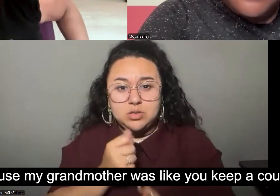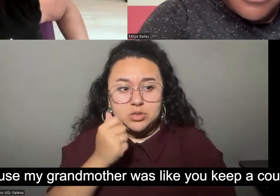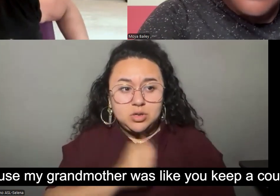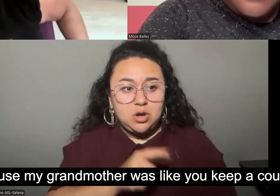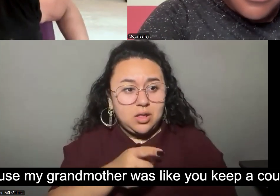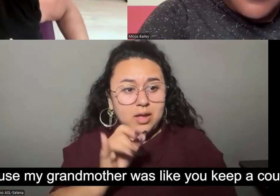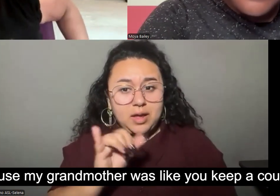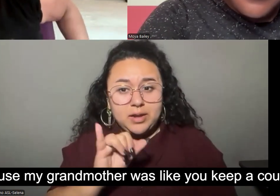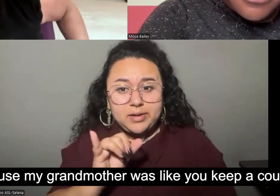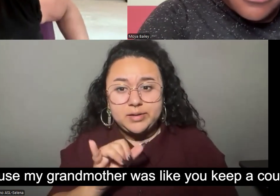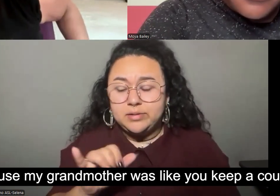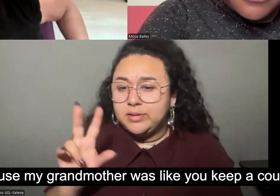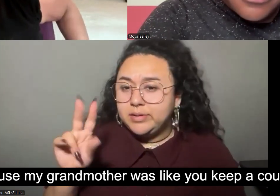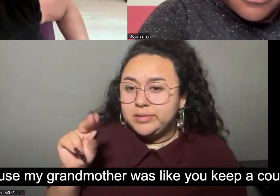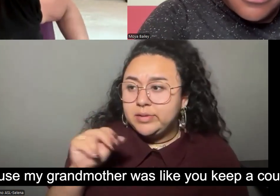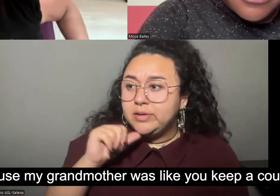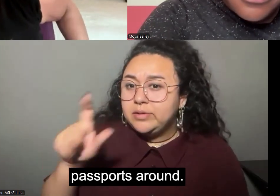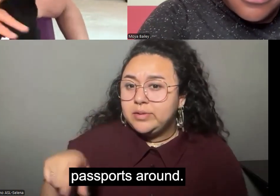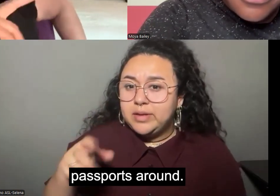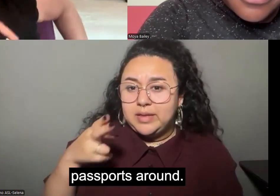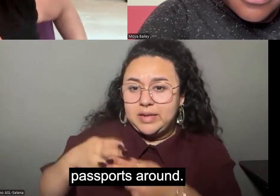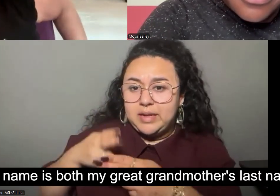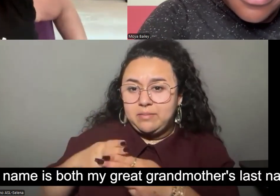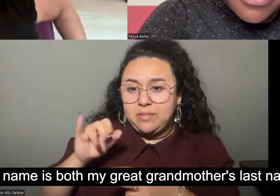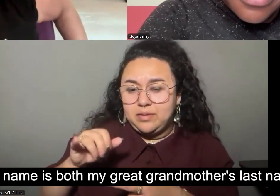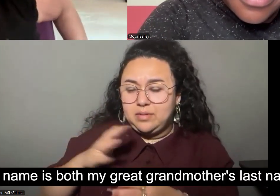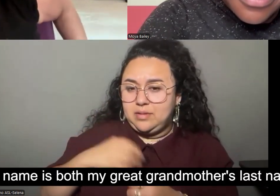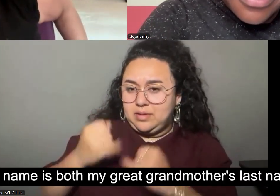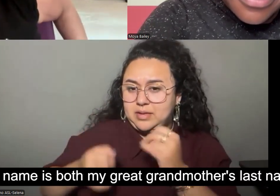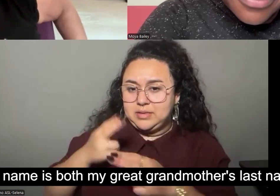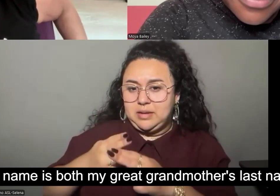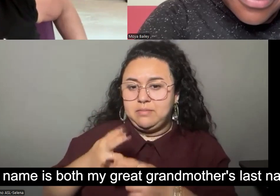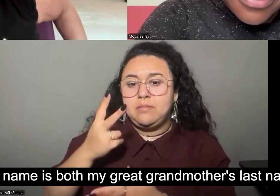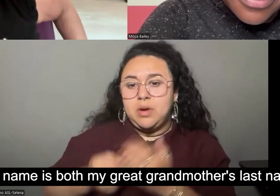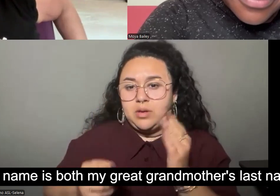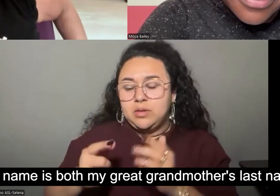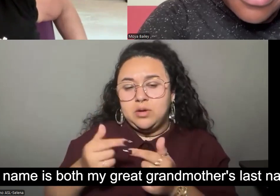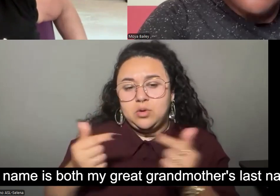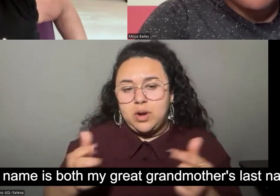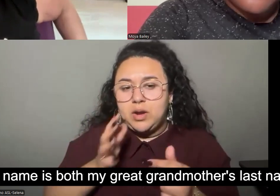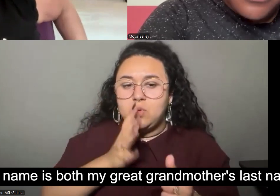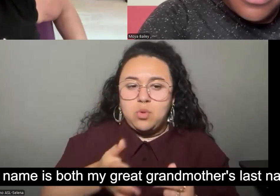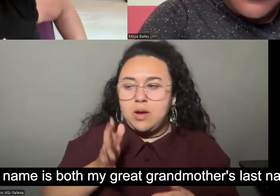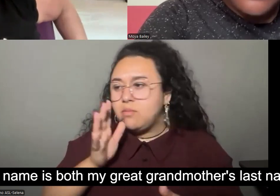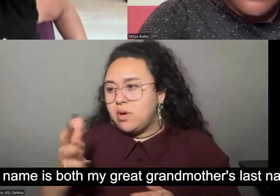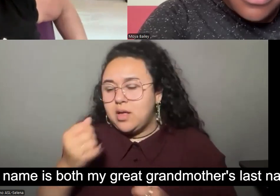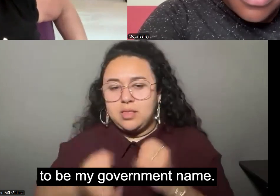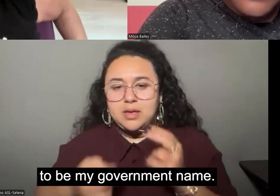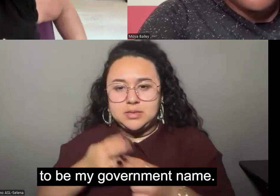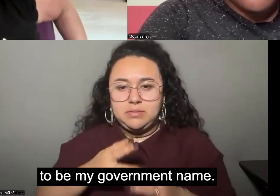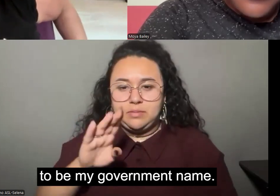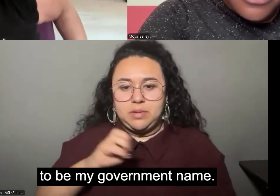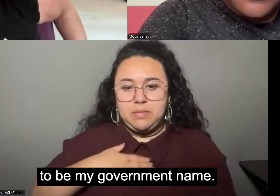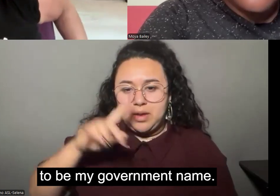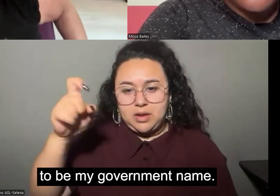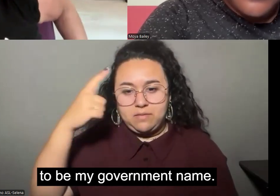also, I was like, I don't need the name that my last name, which is both of my great grandmother's last names, to be my government name. I